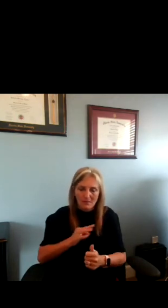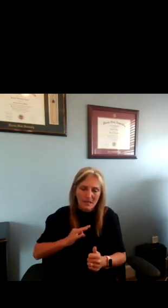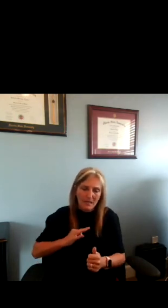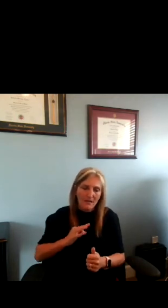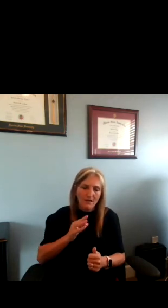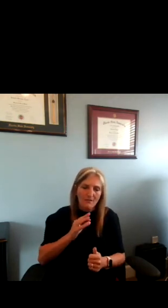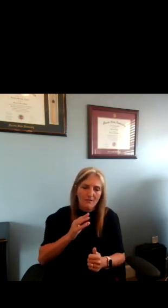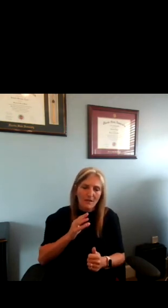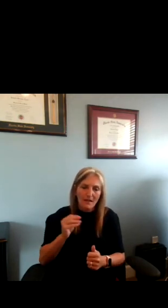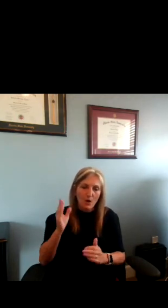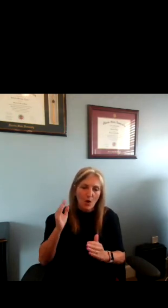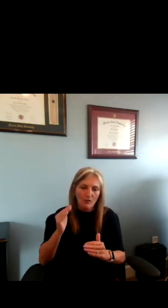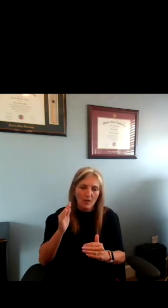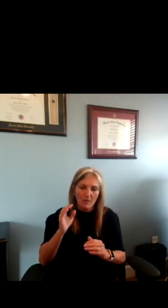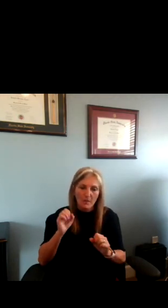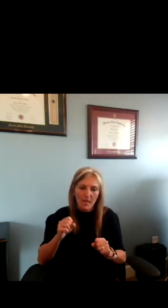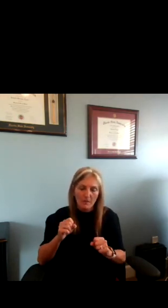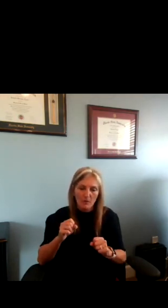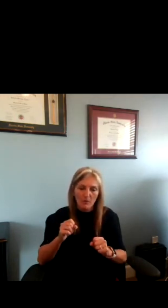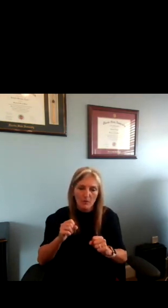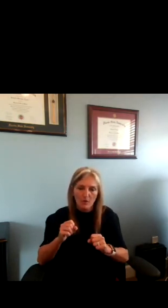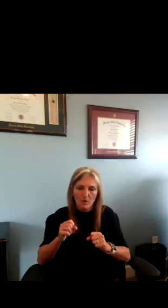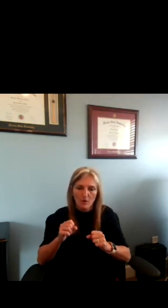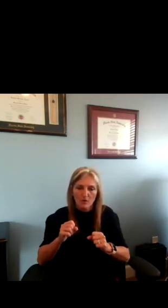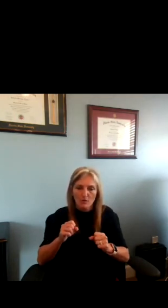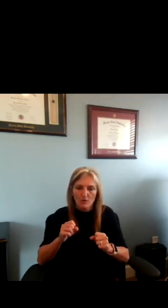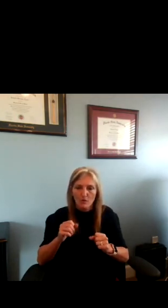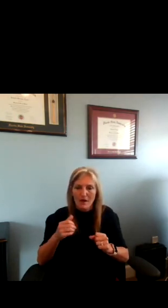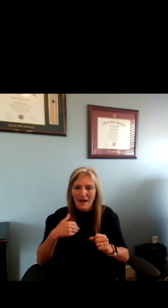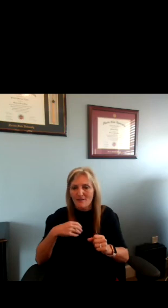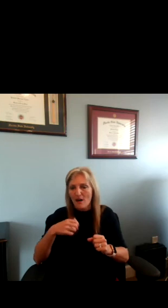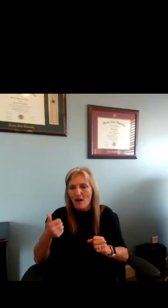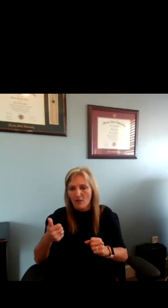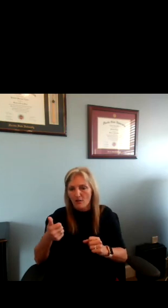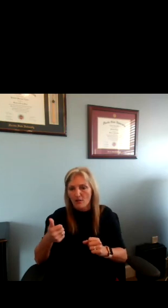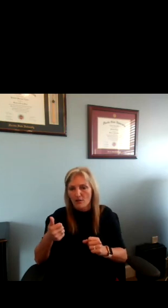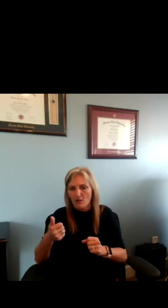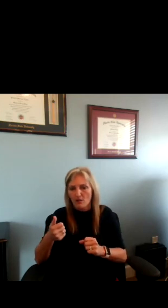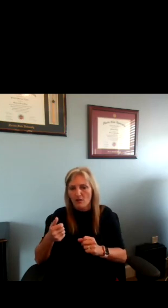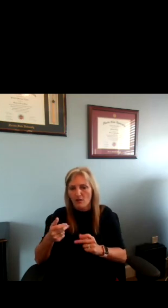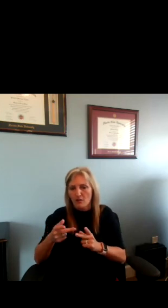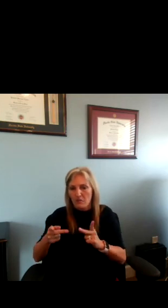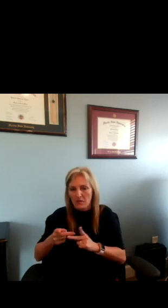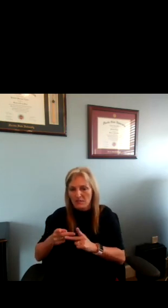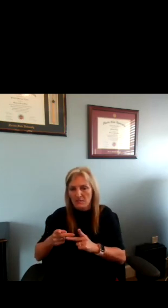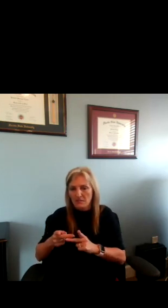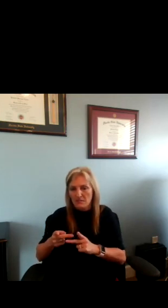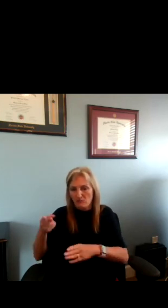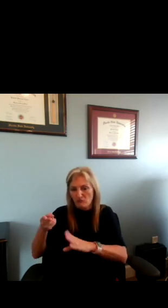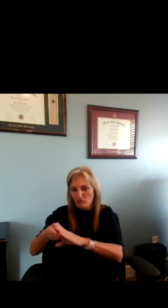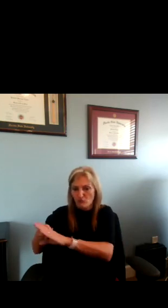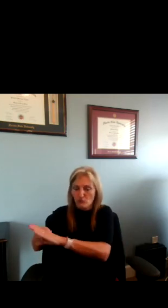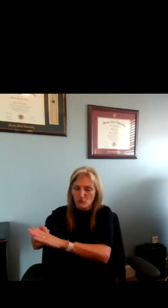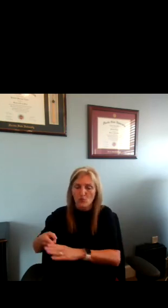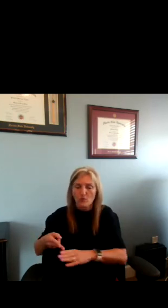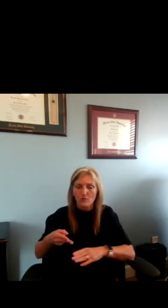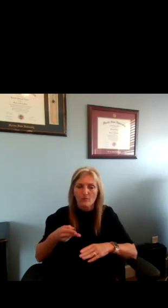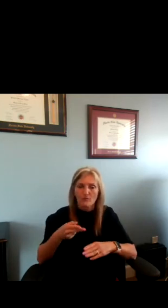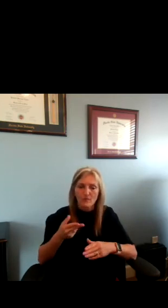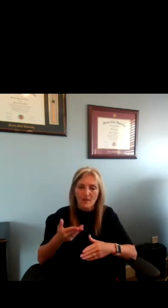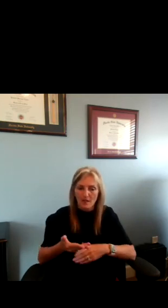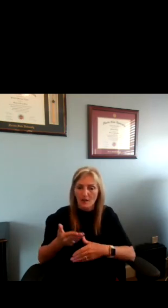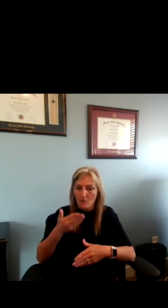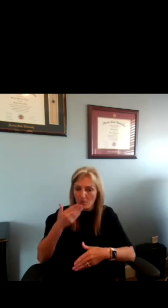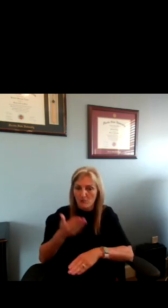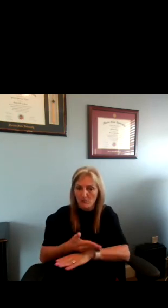to expand beyond a pilot facility into other facilities within the same state, and hopefully then into other states altogether. As we see